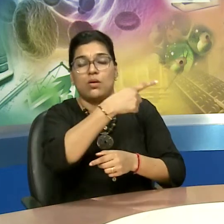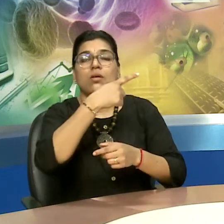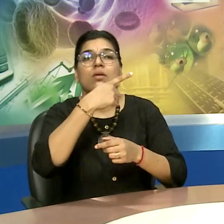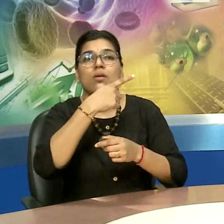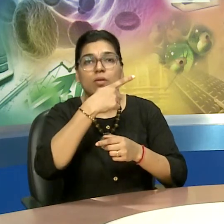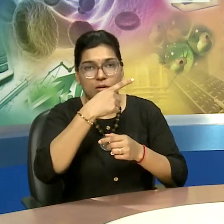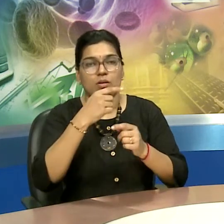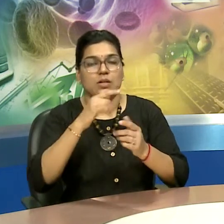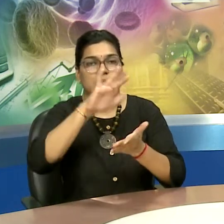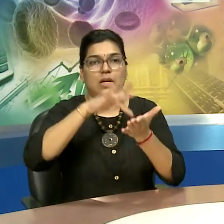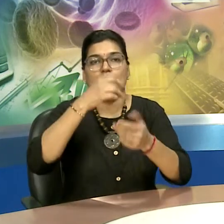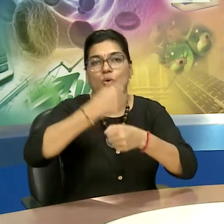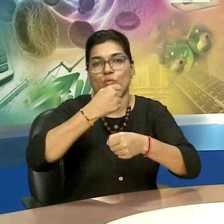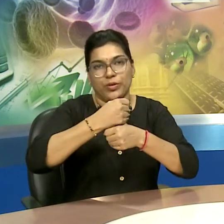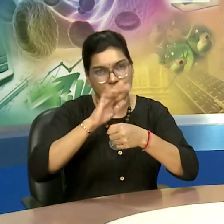the area of the state